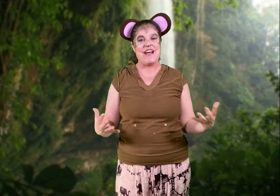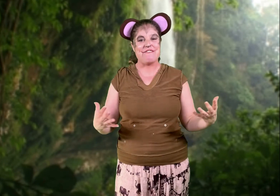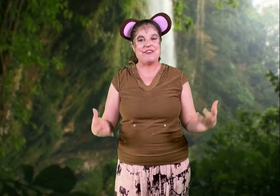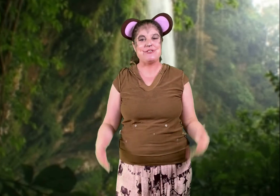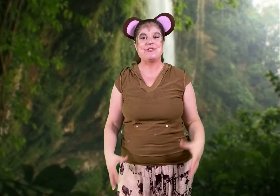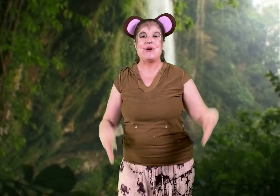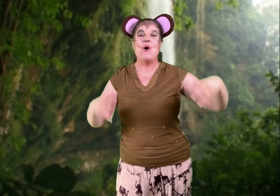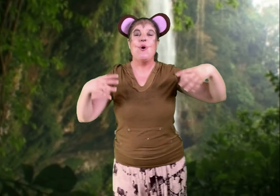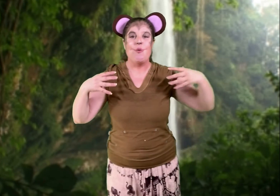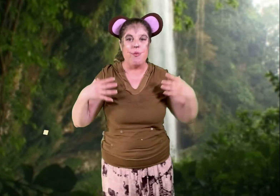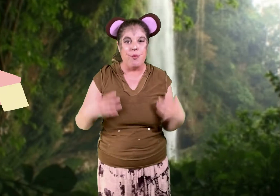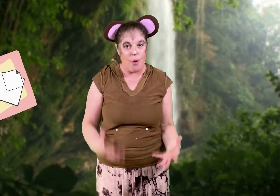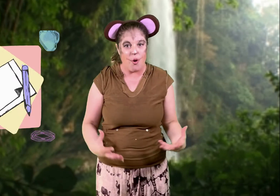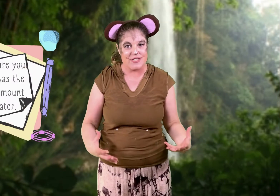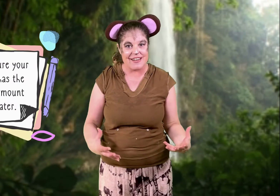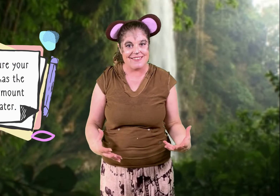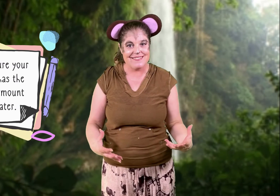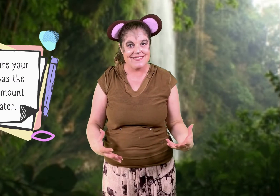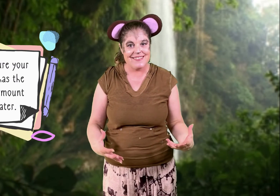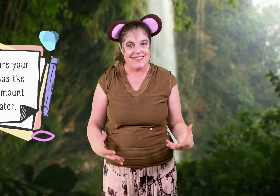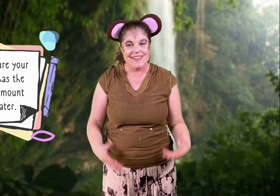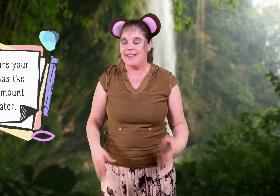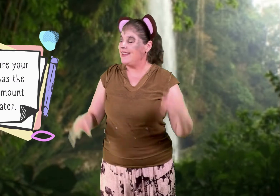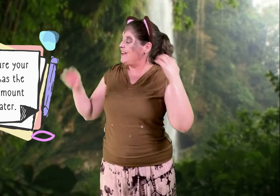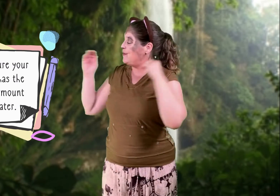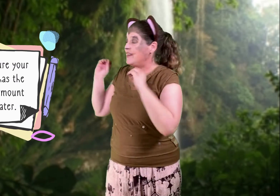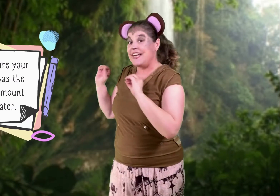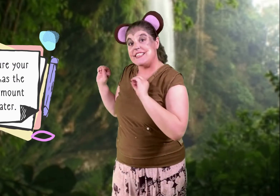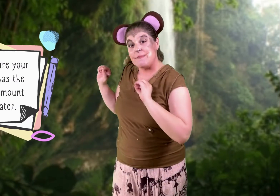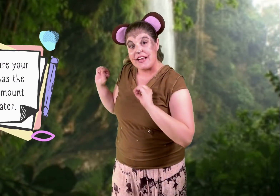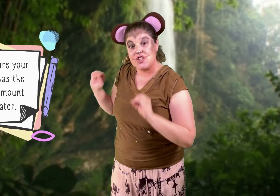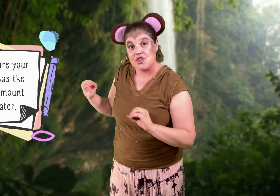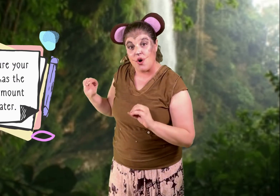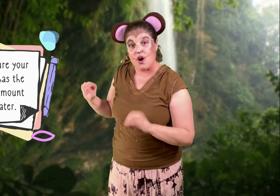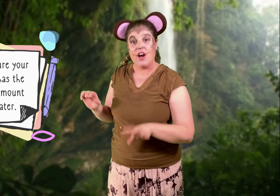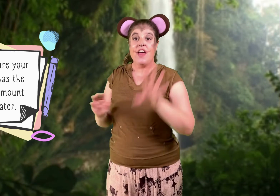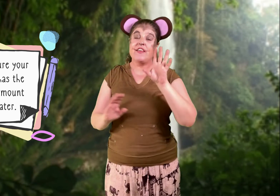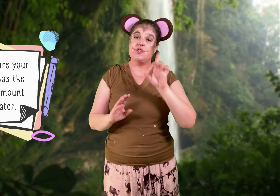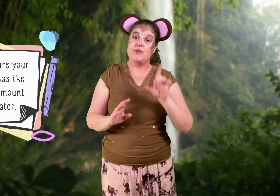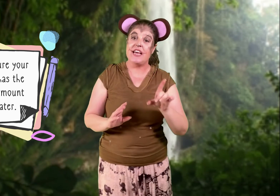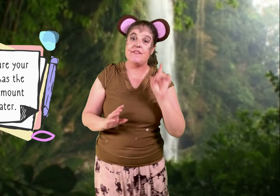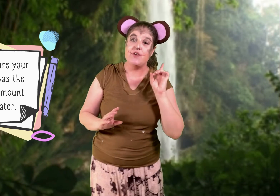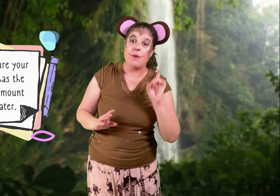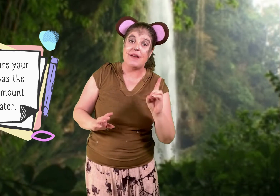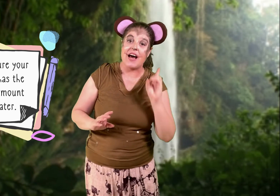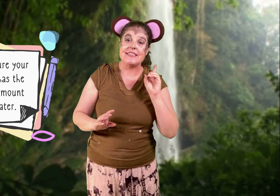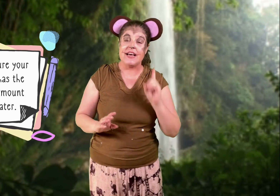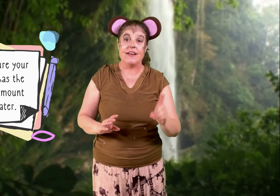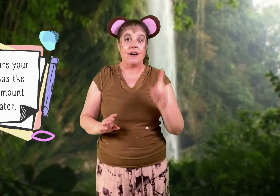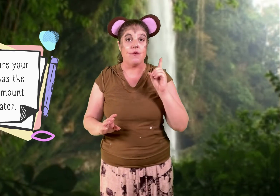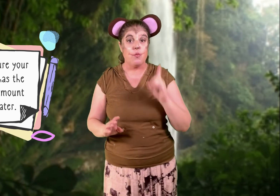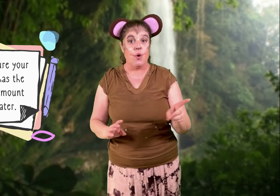Very good. Water. You need to make sure that you give your plant enough